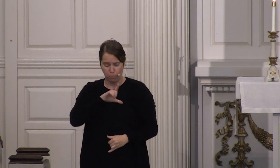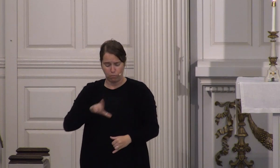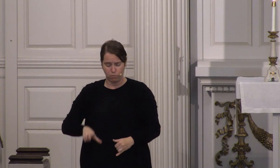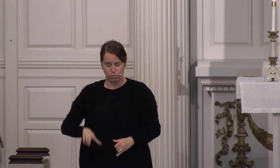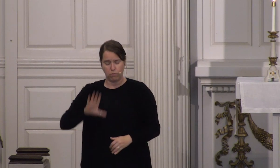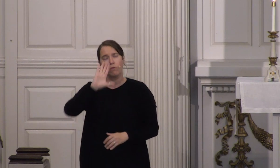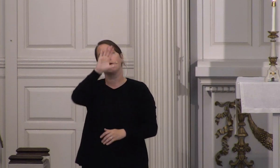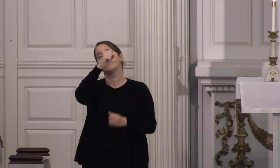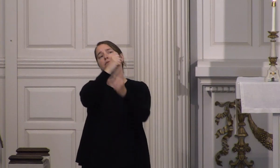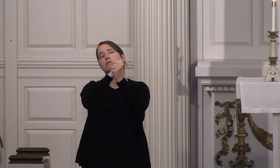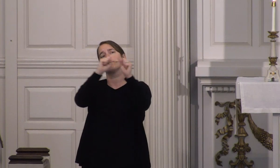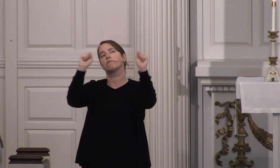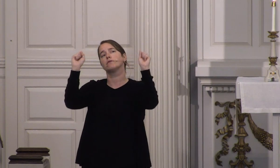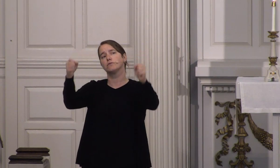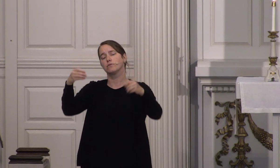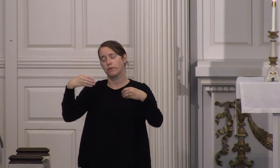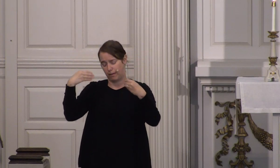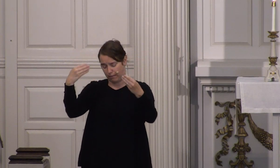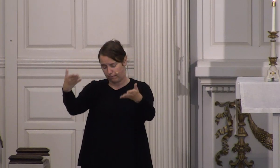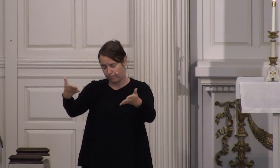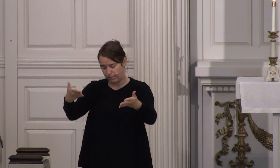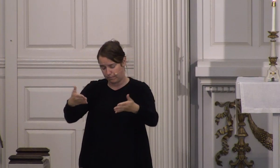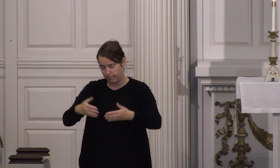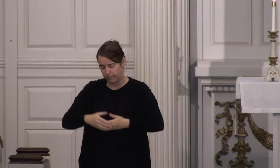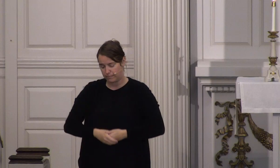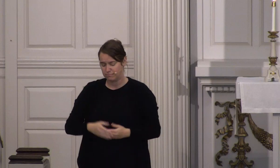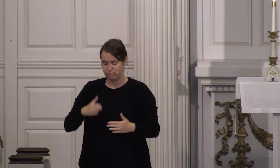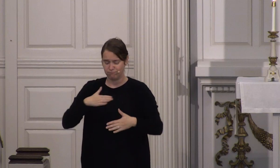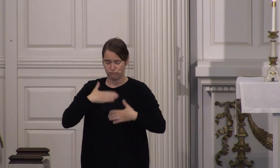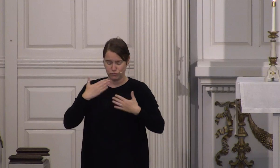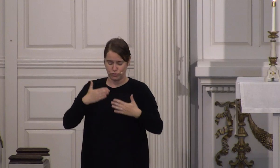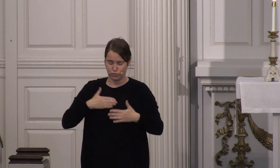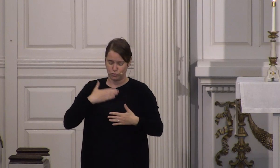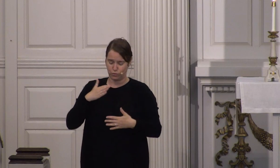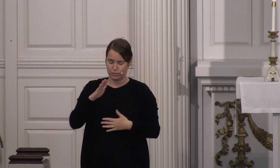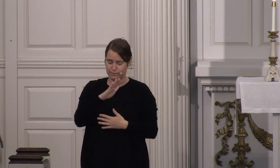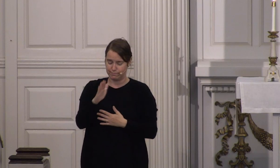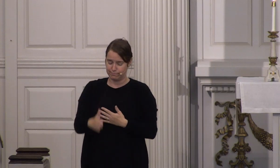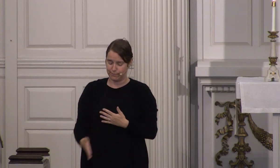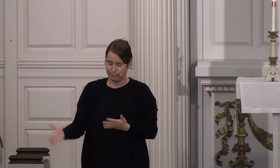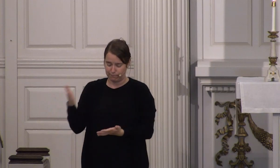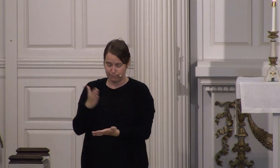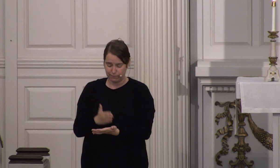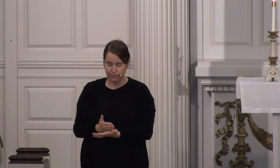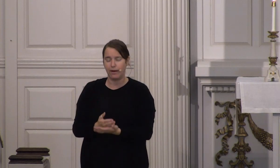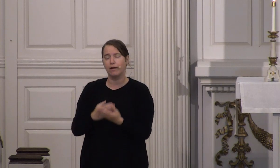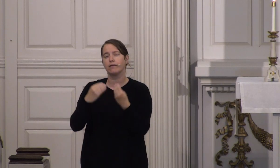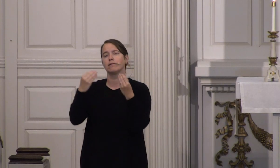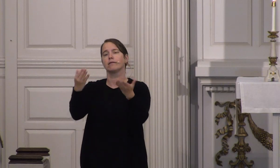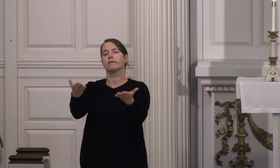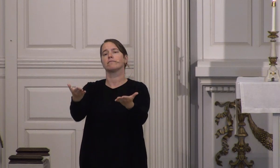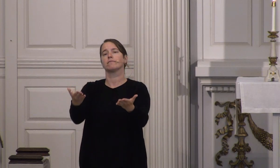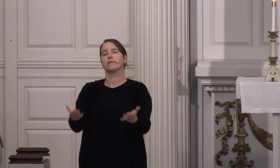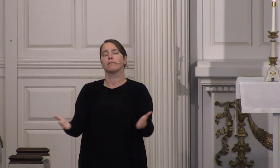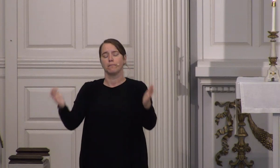salvation, Lord. Give them joys that never end.